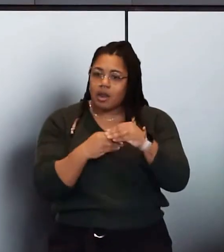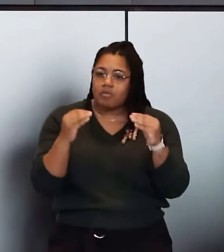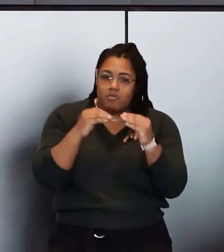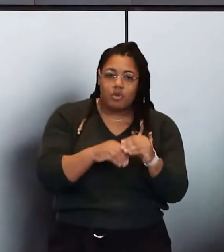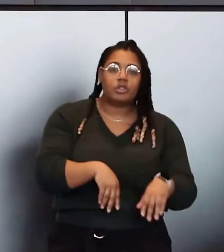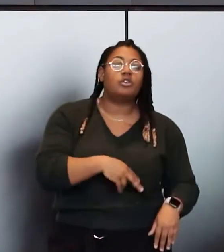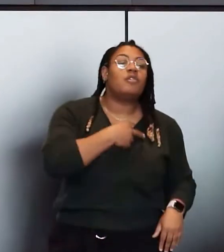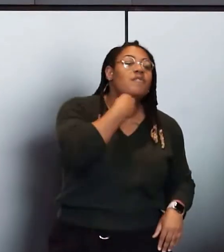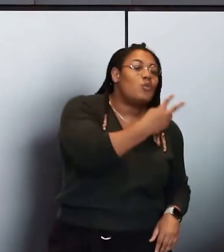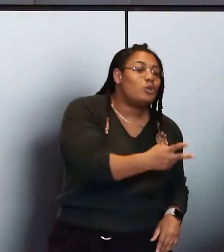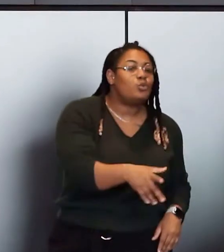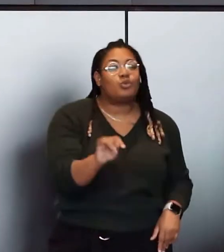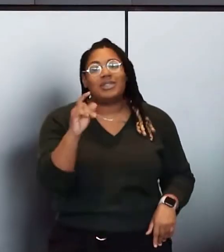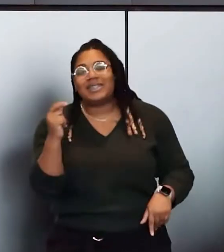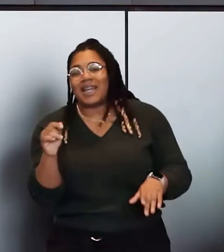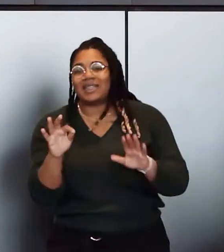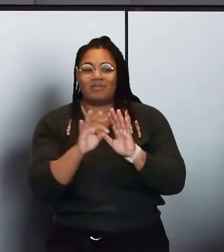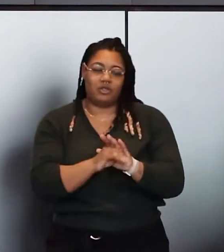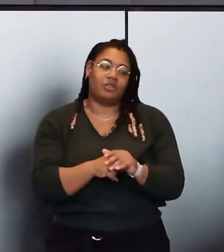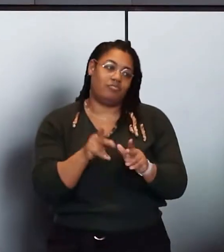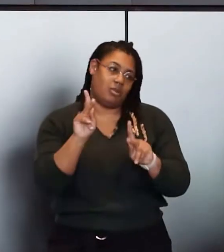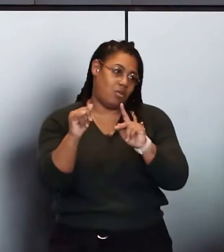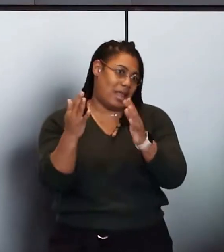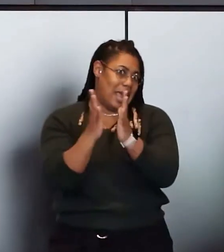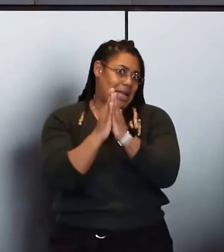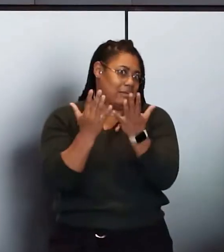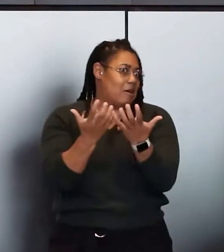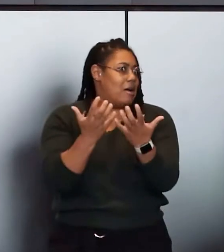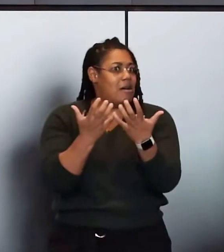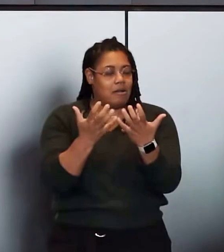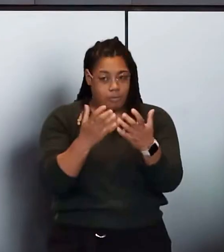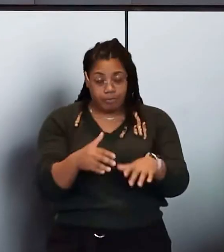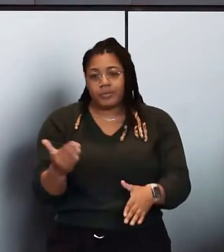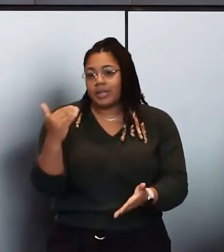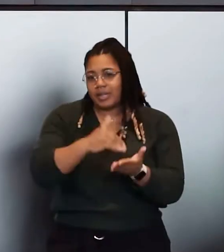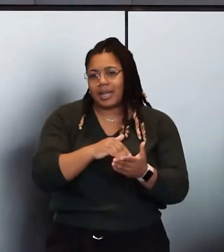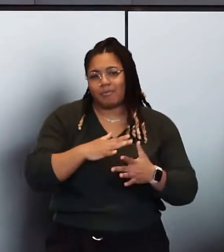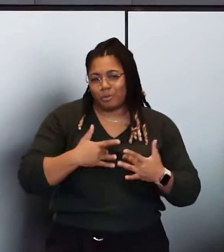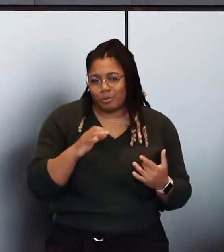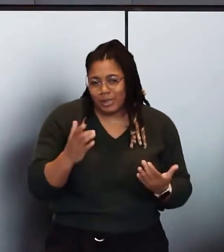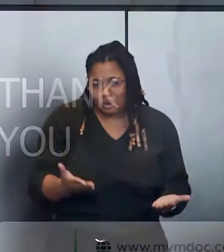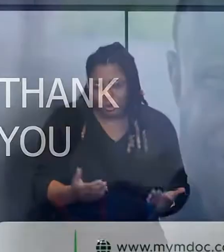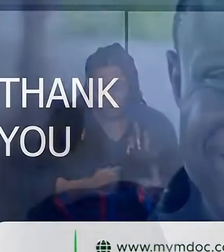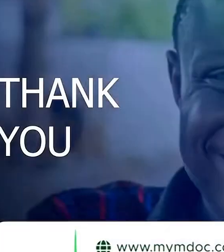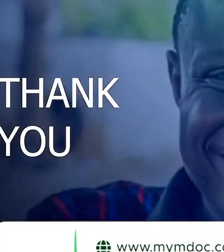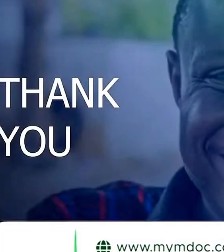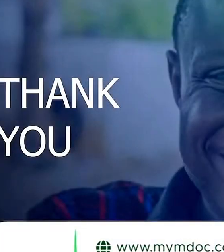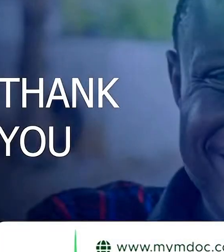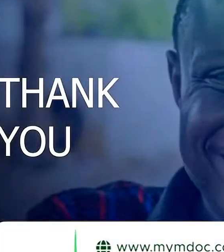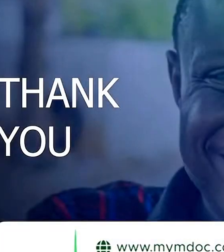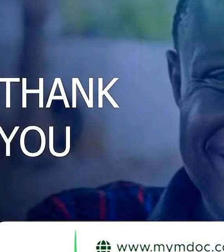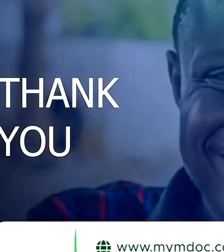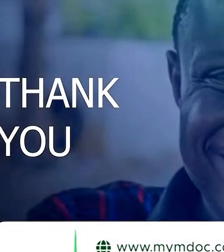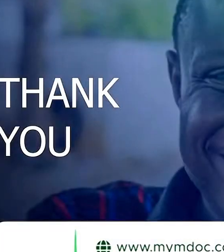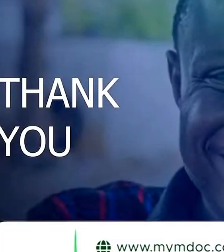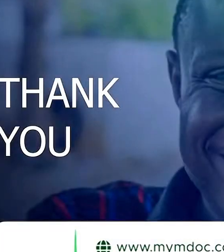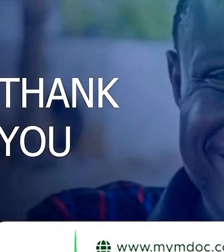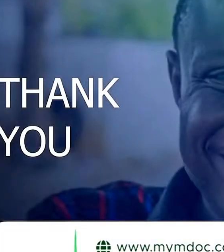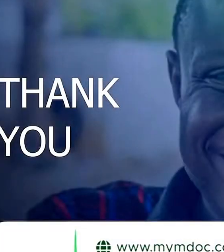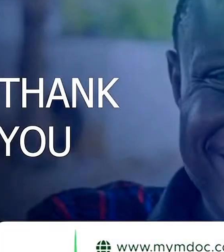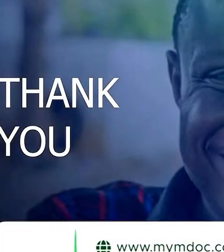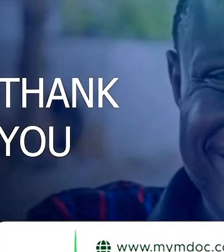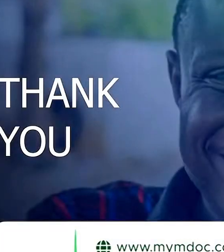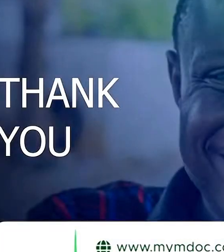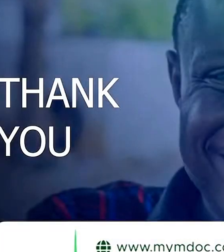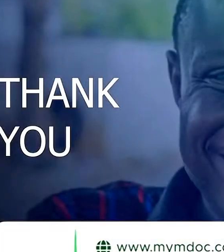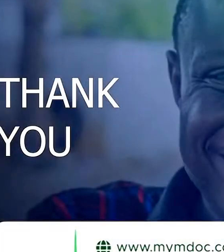text features as well that have been asked from our community. Just again, it's a real pleasure to be with you all today. I really want to highlight we